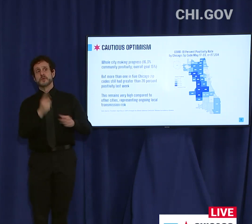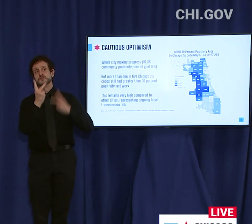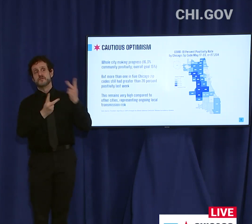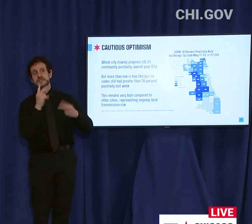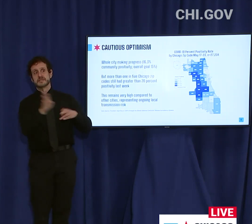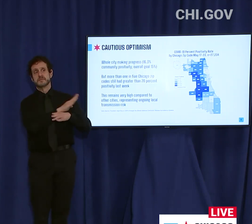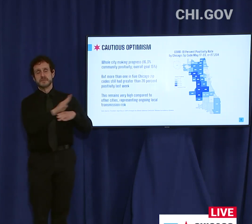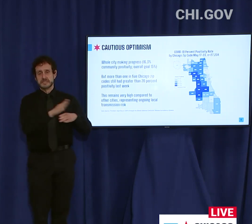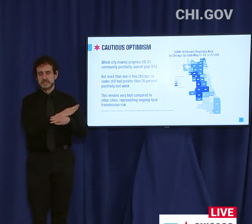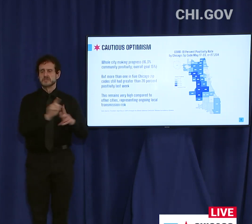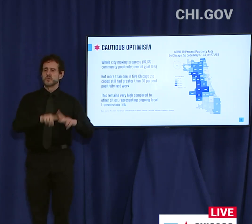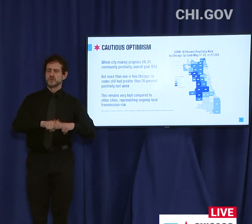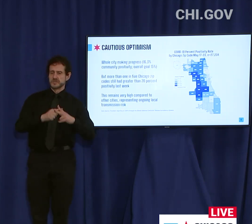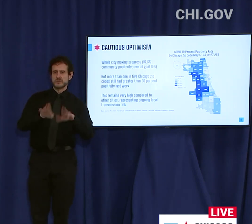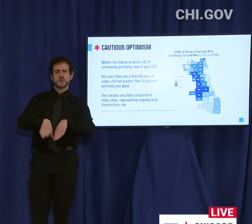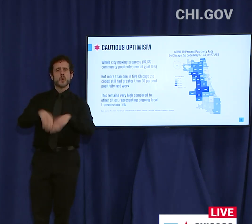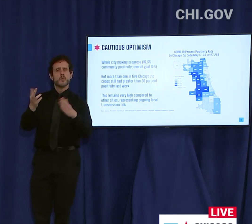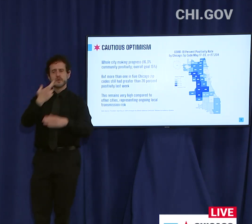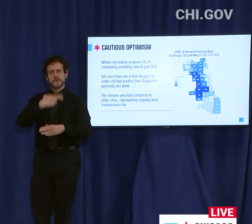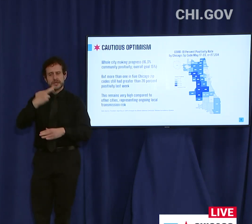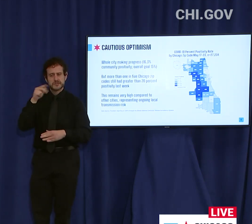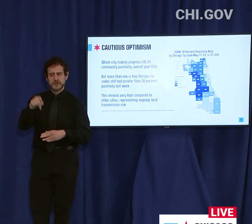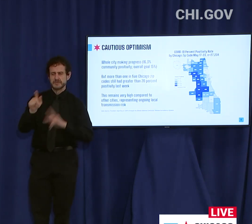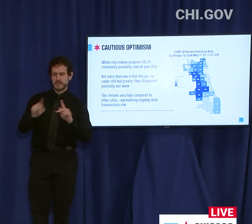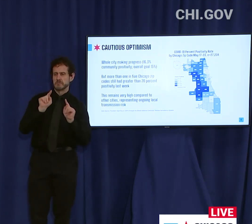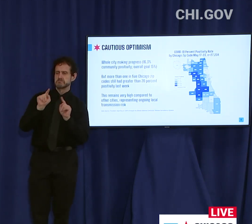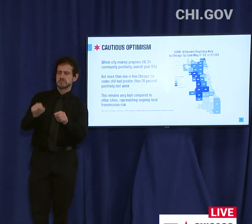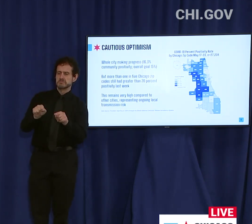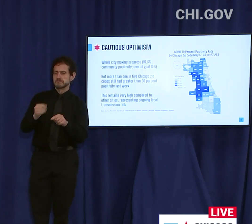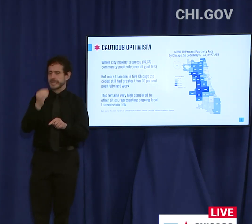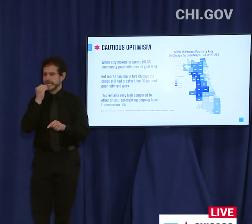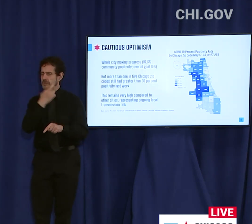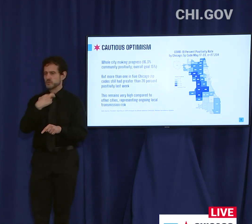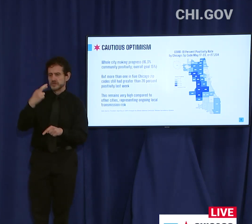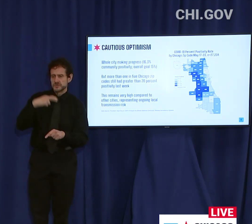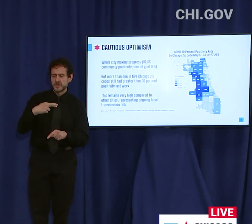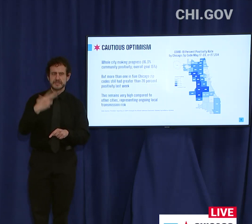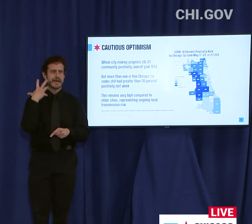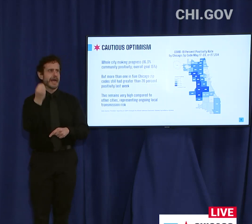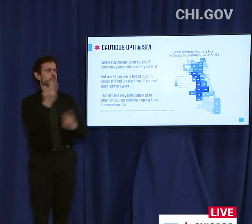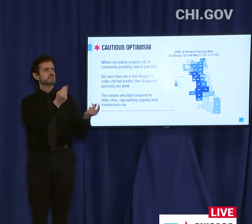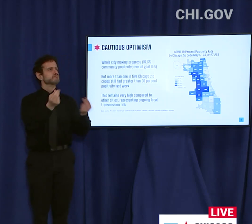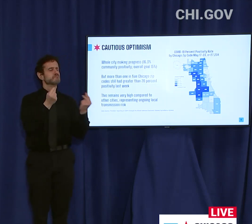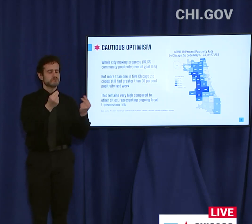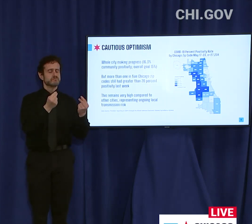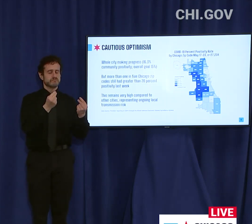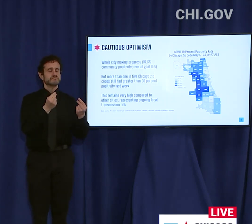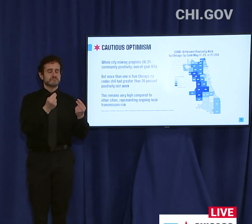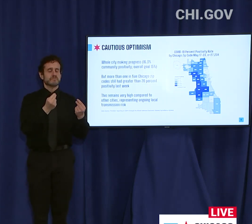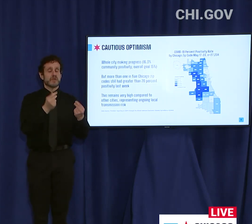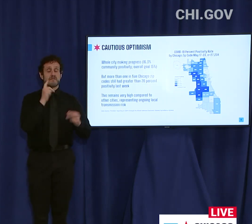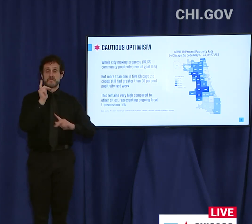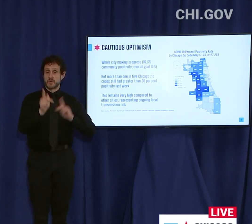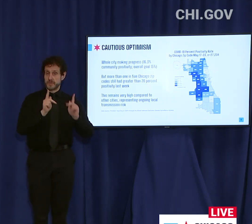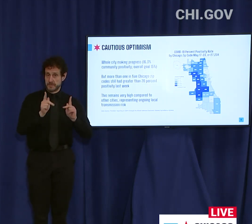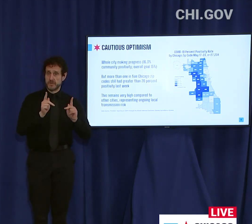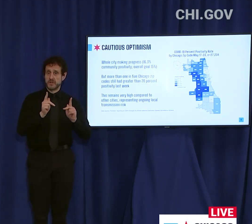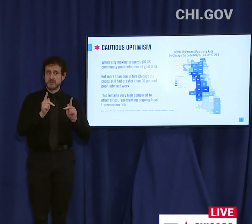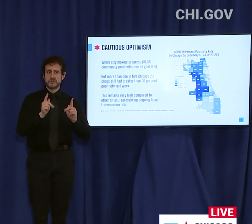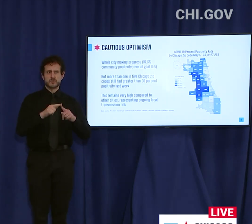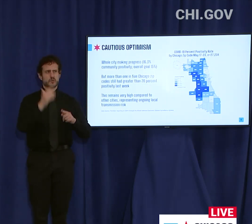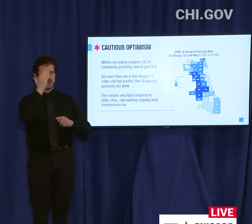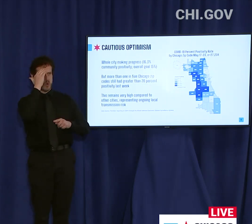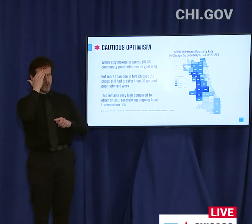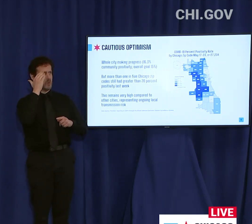back to restaurants, who are out and about, and where we actually see that spread. It is easier in a lot of ways